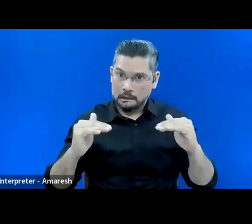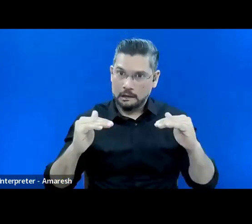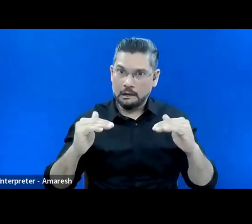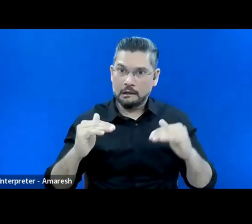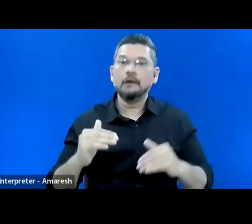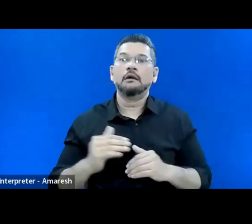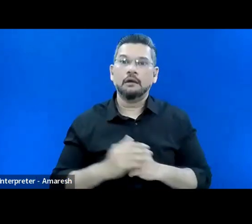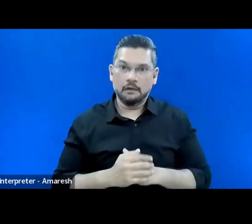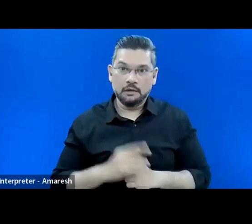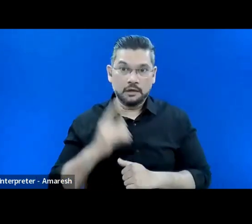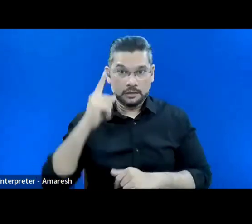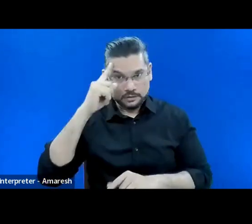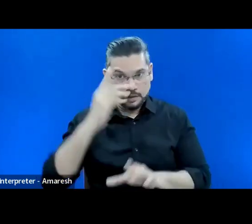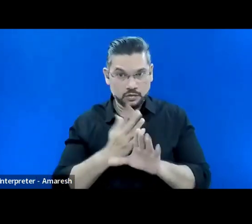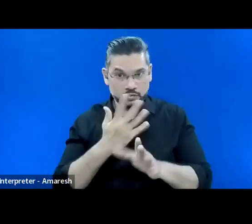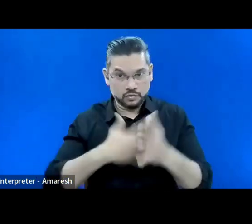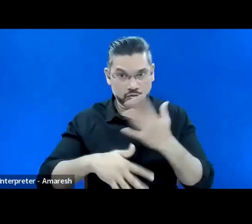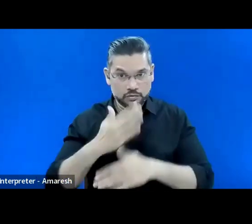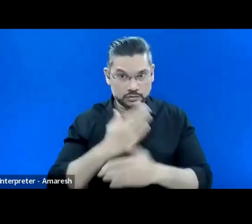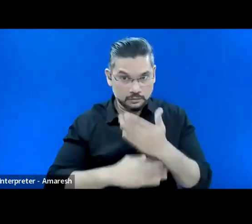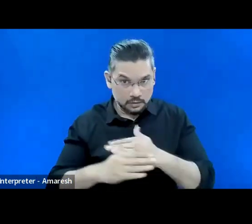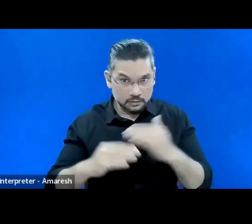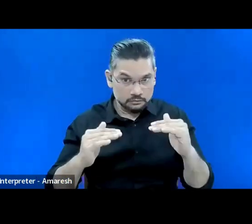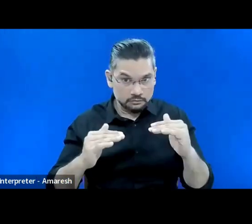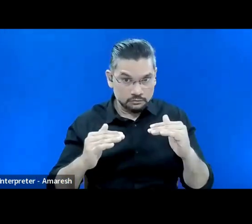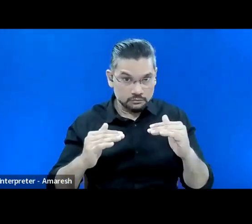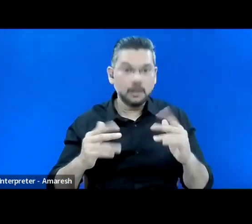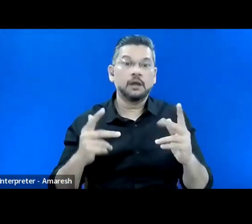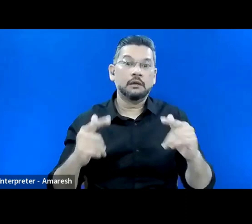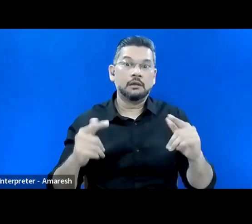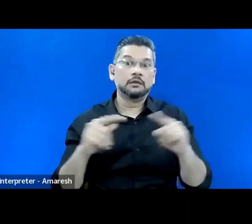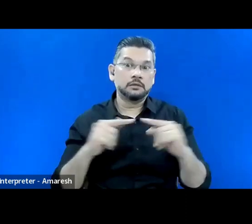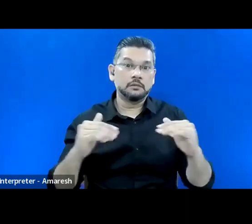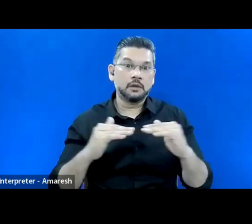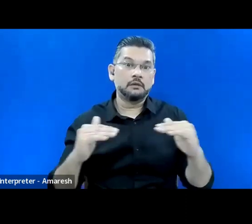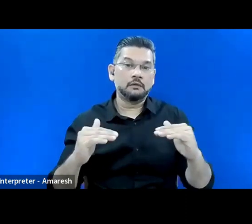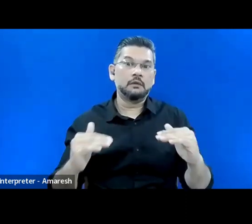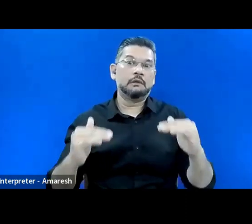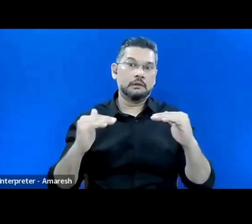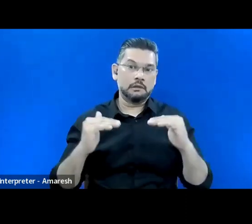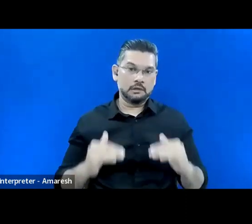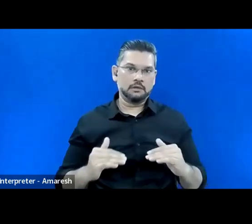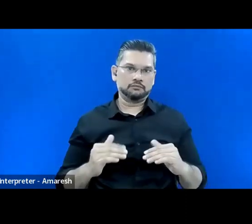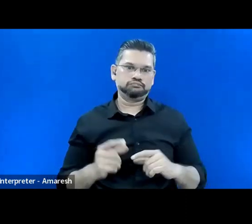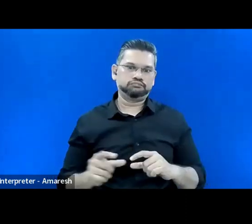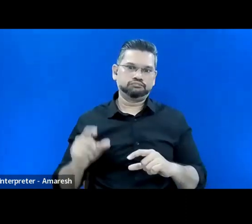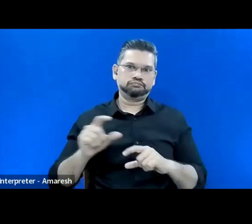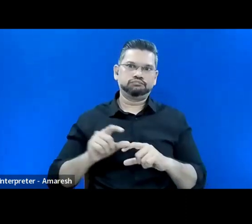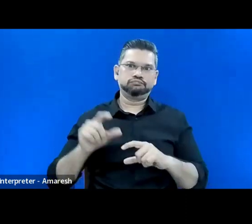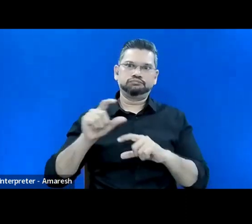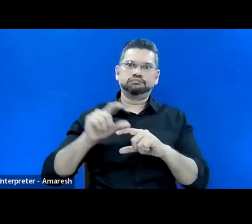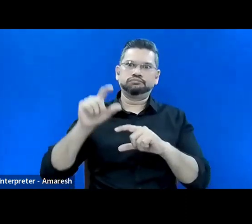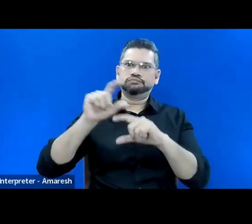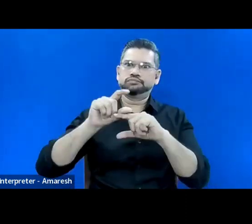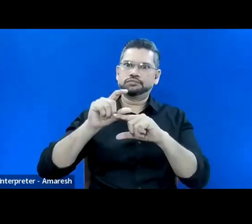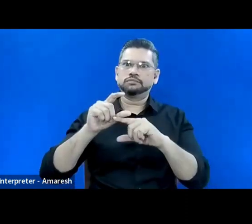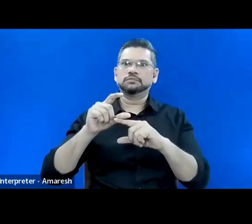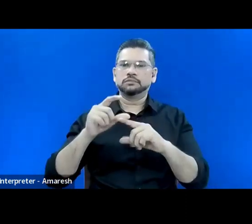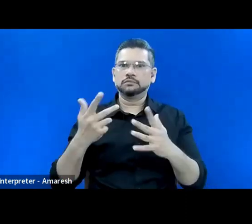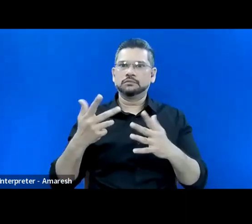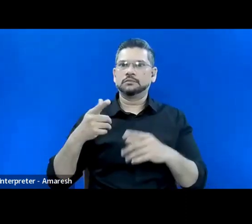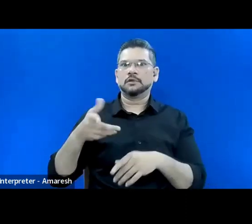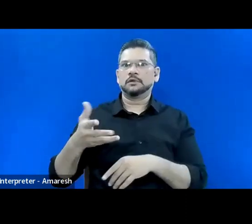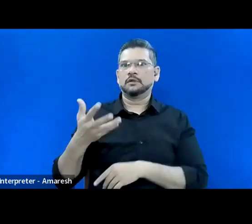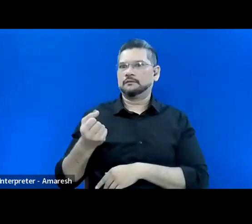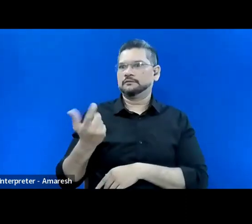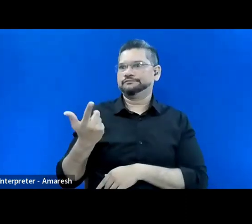disability. And then we can say a woman with a psychosocial disability who visibly represents a social, cultural, or religious